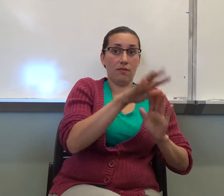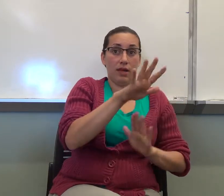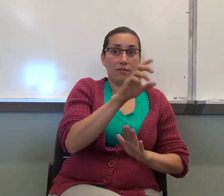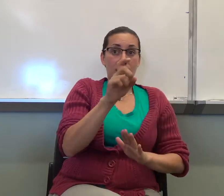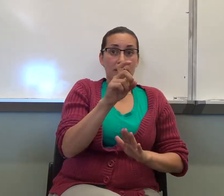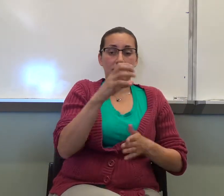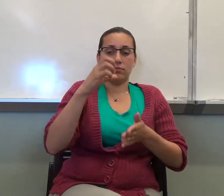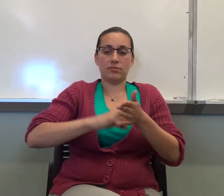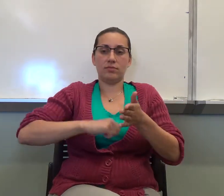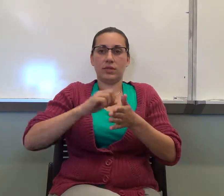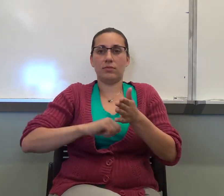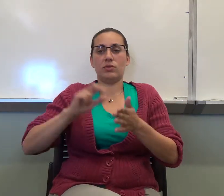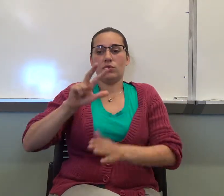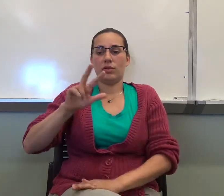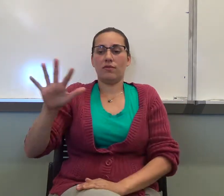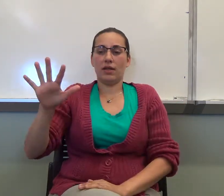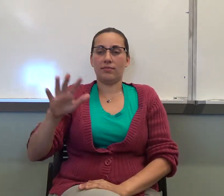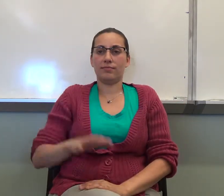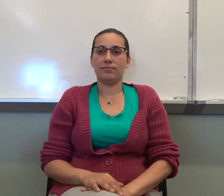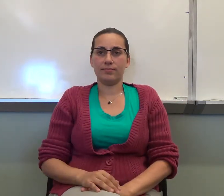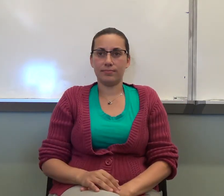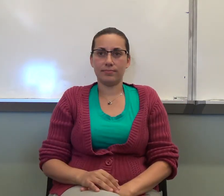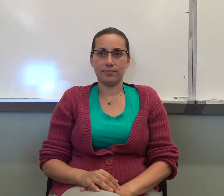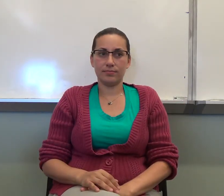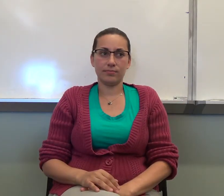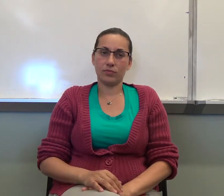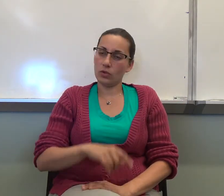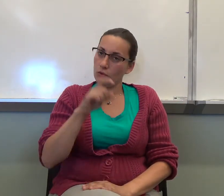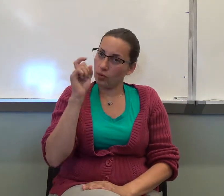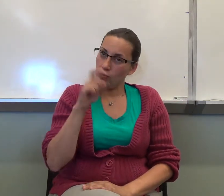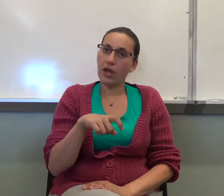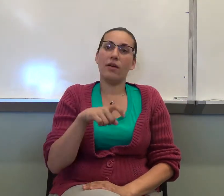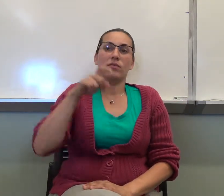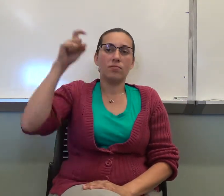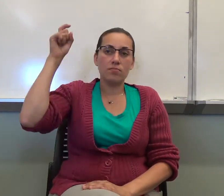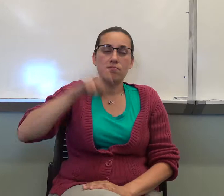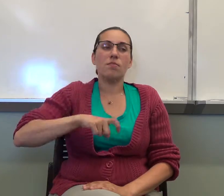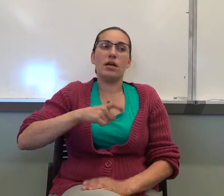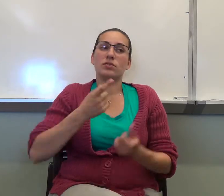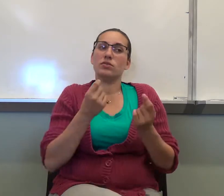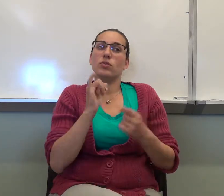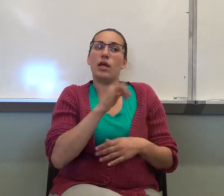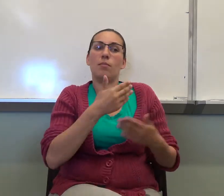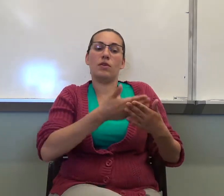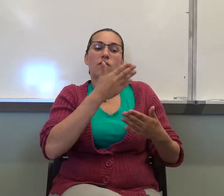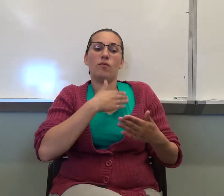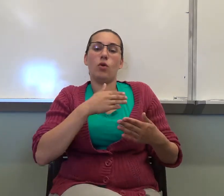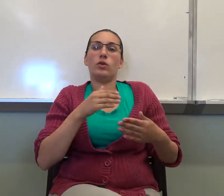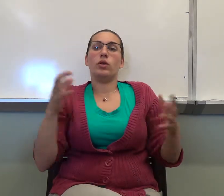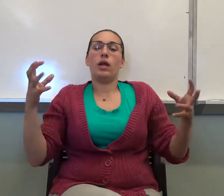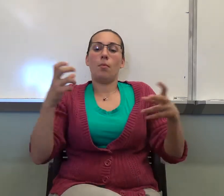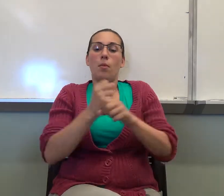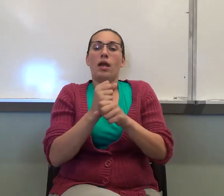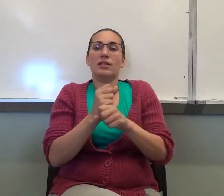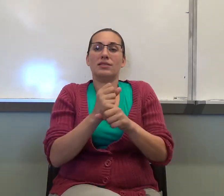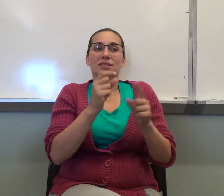All of that has to be done before we can put the like terms together. Because if you try and do it before, there's no way